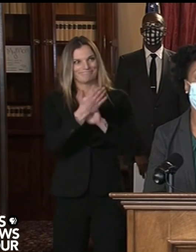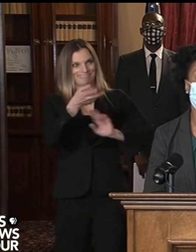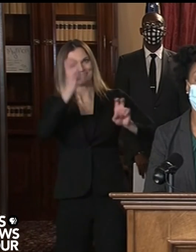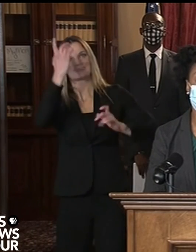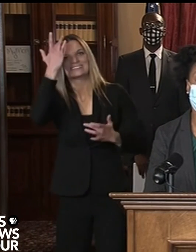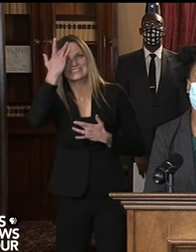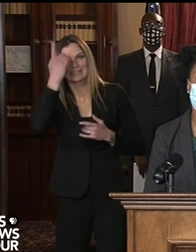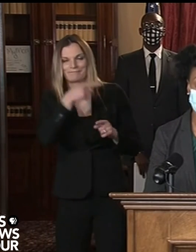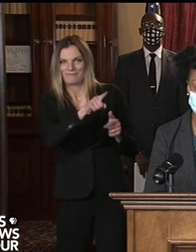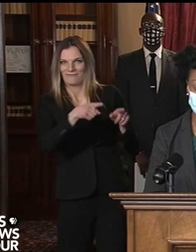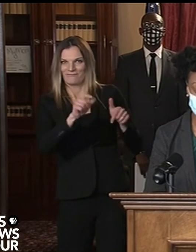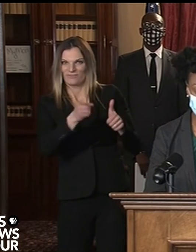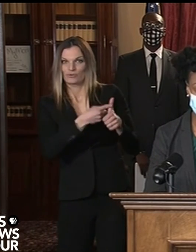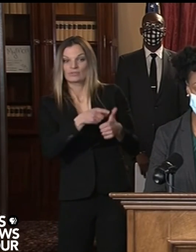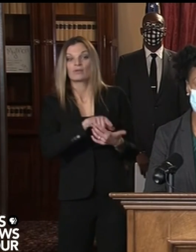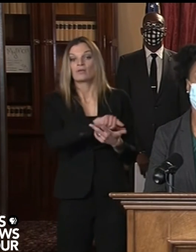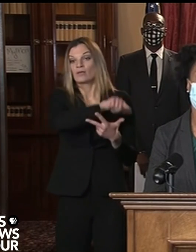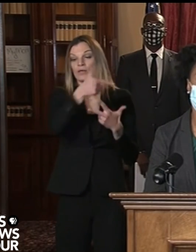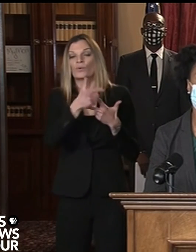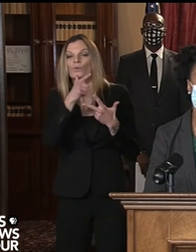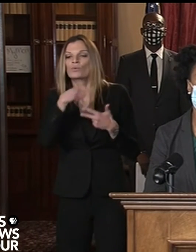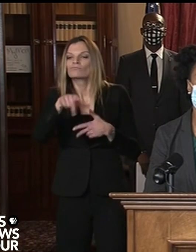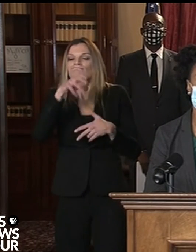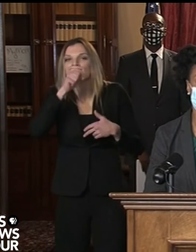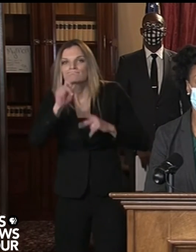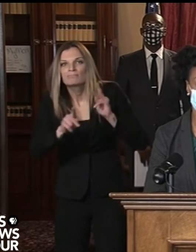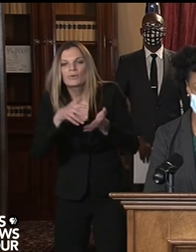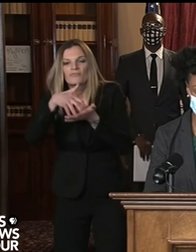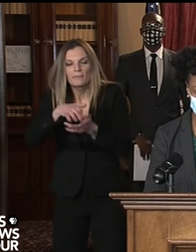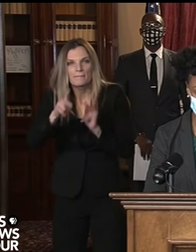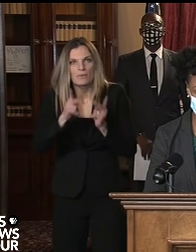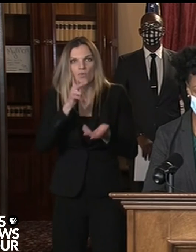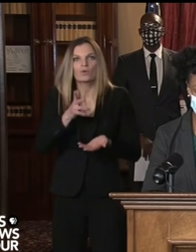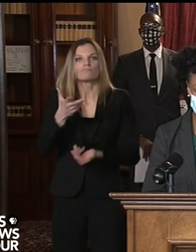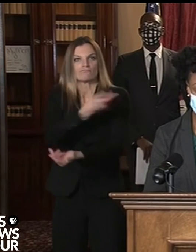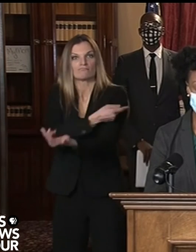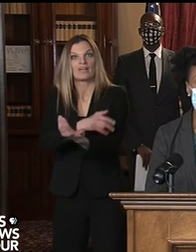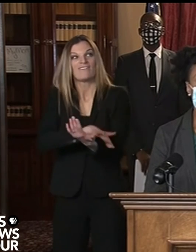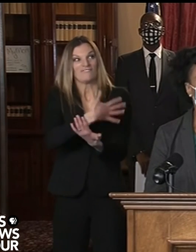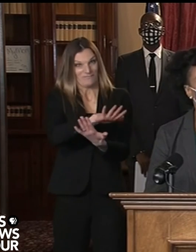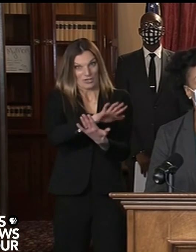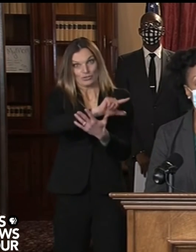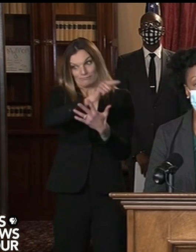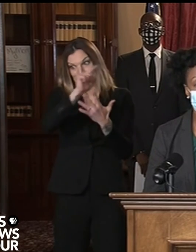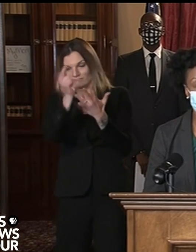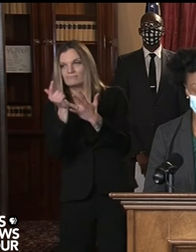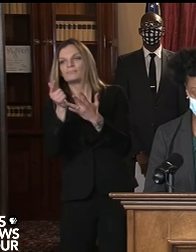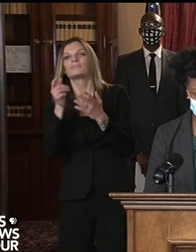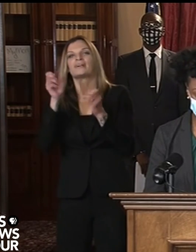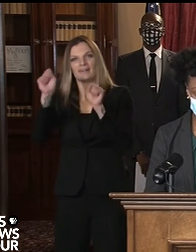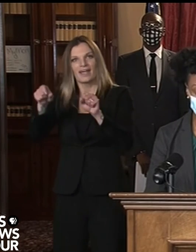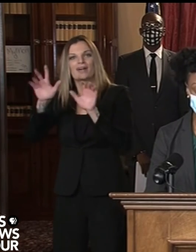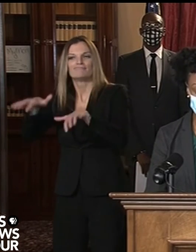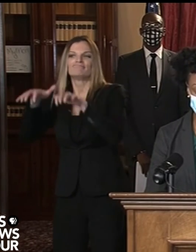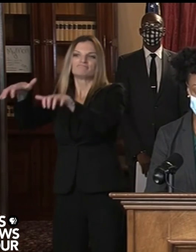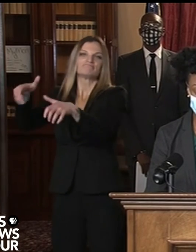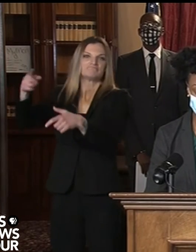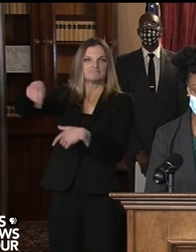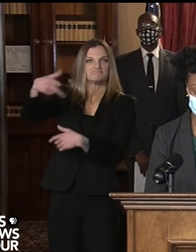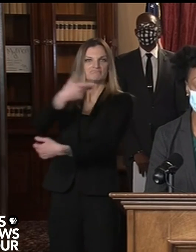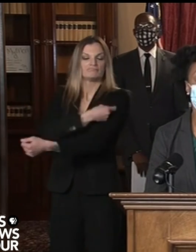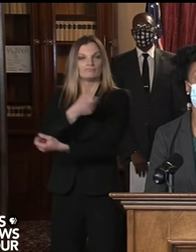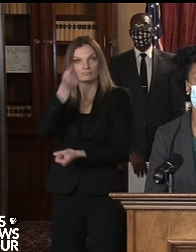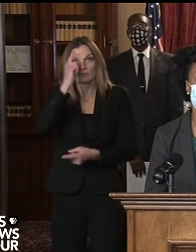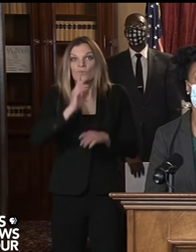available, eventually the general public will be able to get the vaccine as well. So if you are an adult over